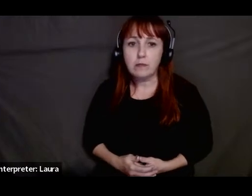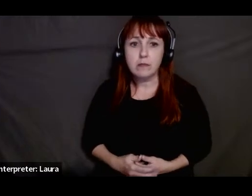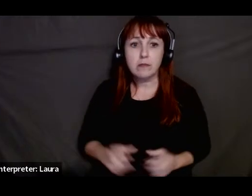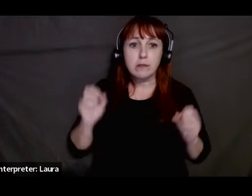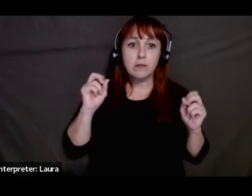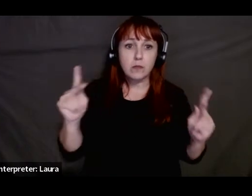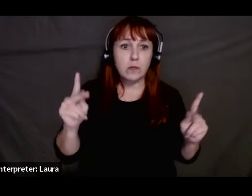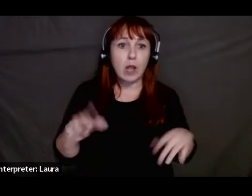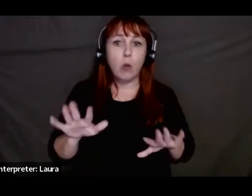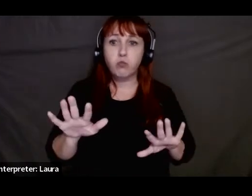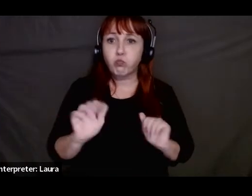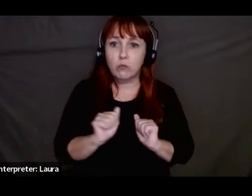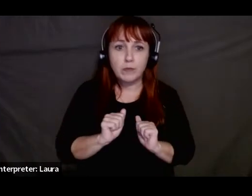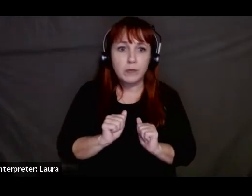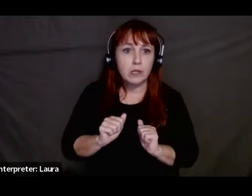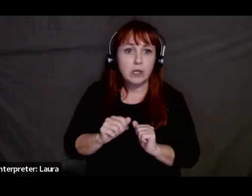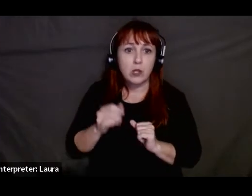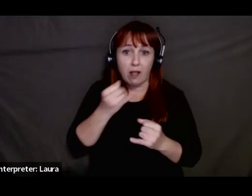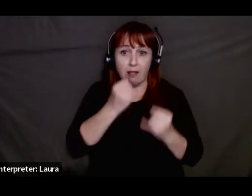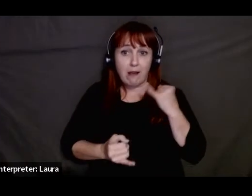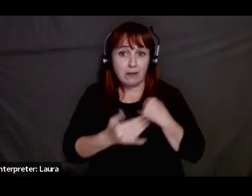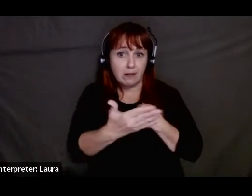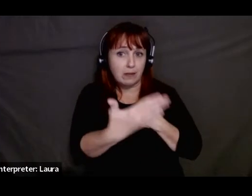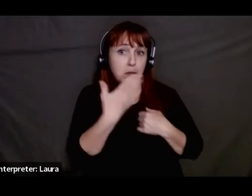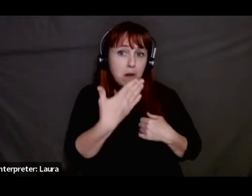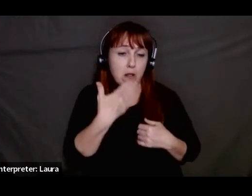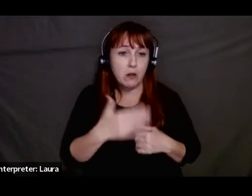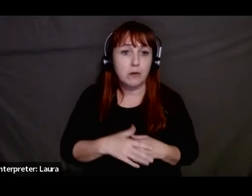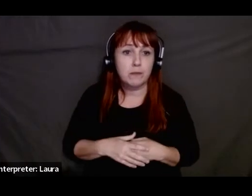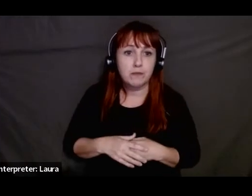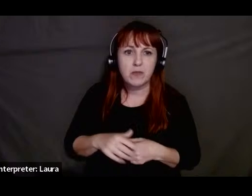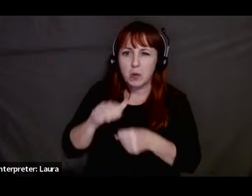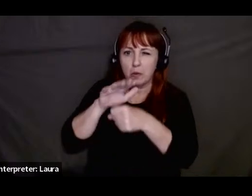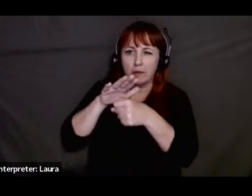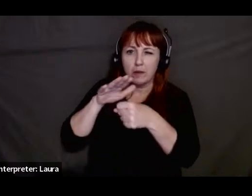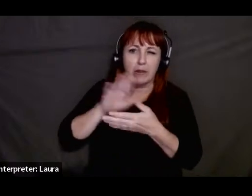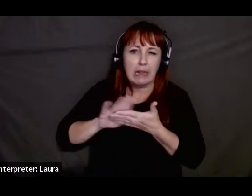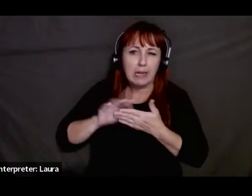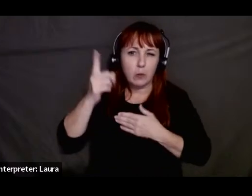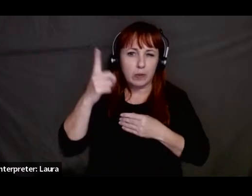Okay, but he'll be last. Mahalo. Just let him wipe it up one more time.